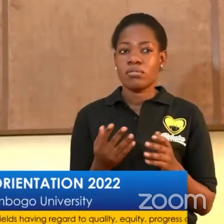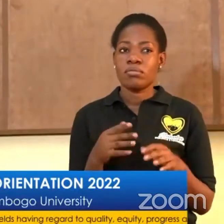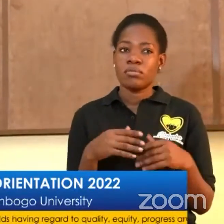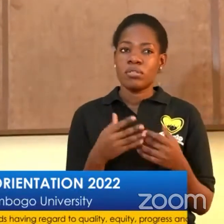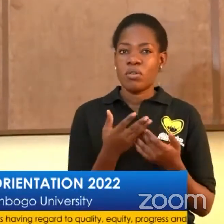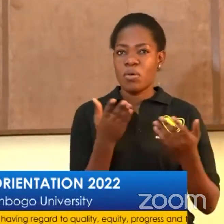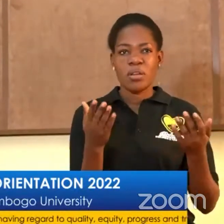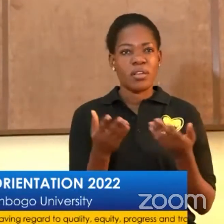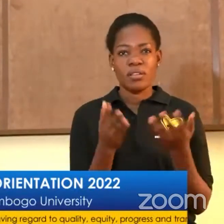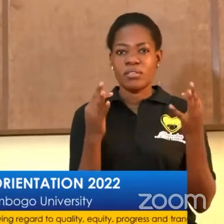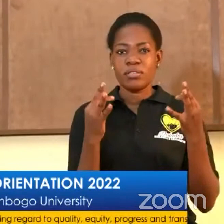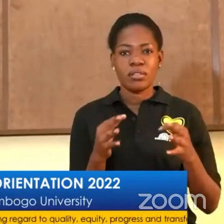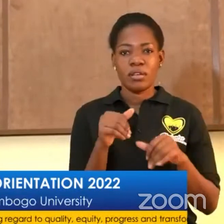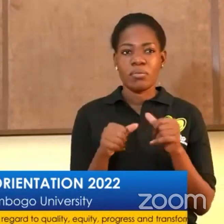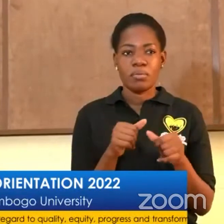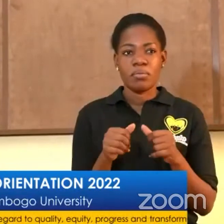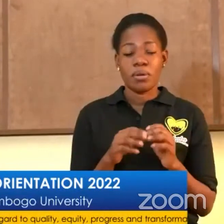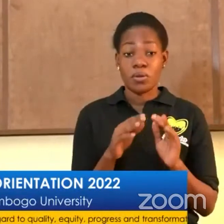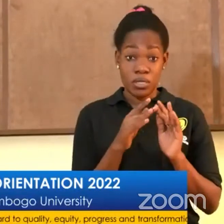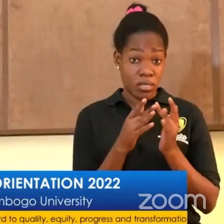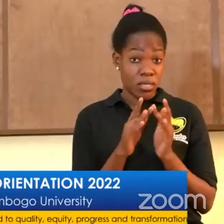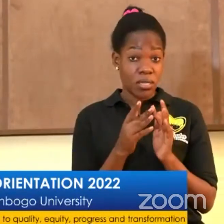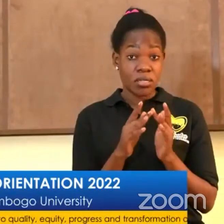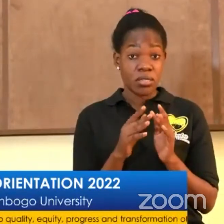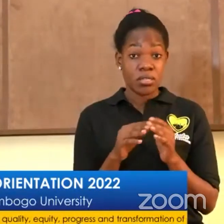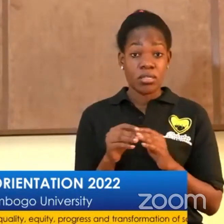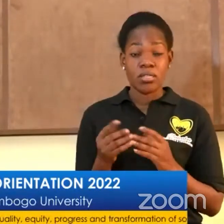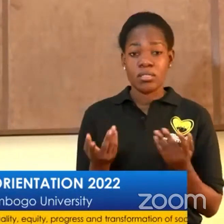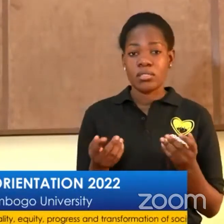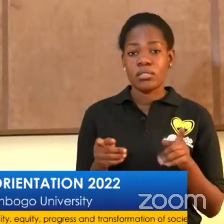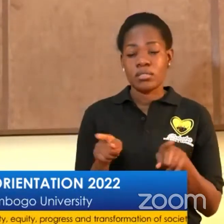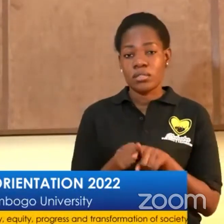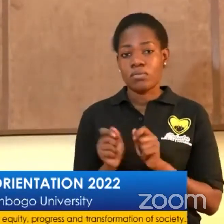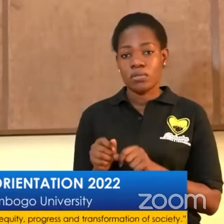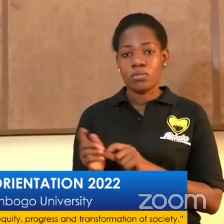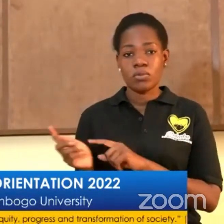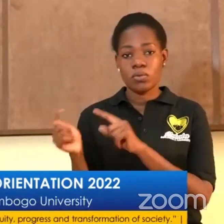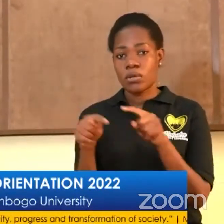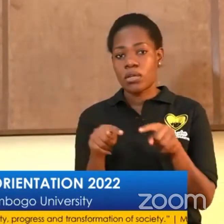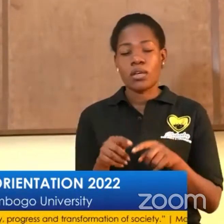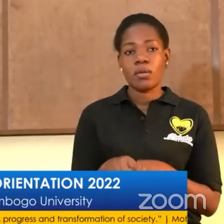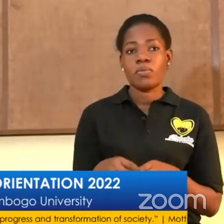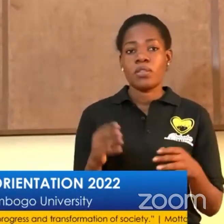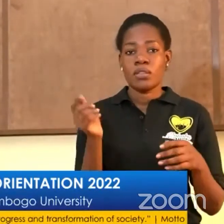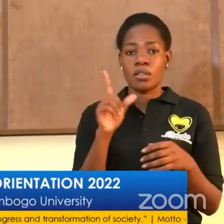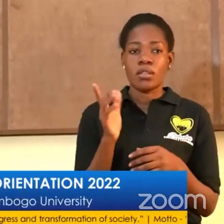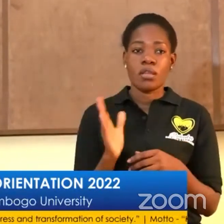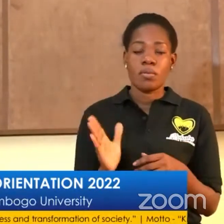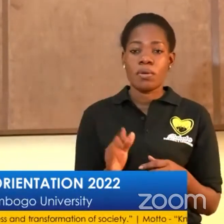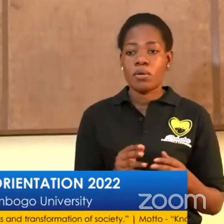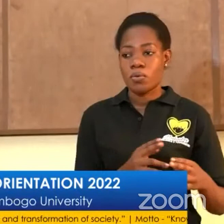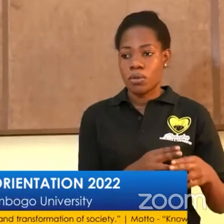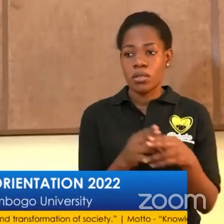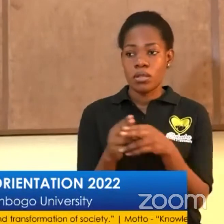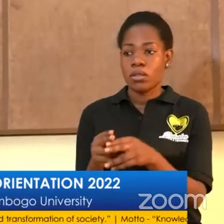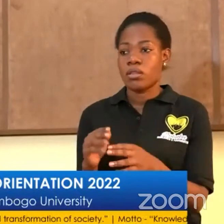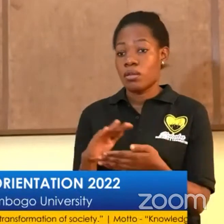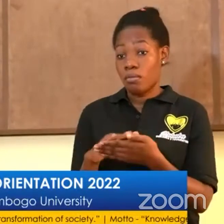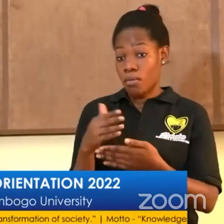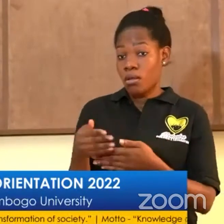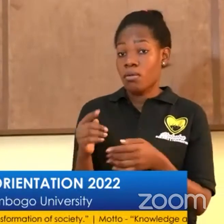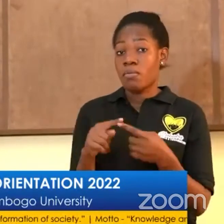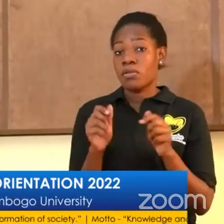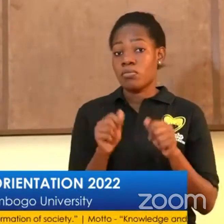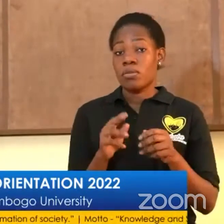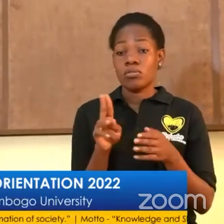online learning management systems, you can still come to the library and we borrow you that laptop, but you're supposed